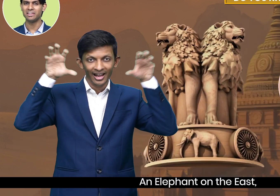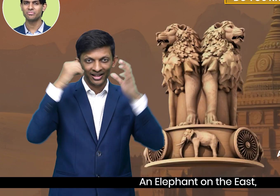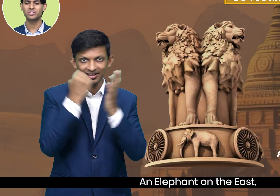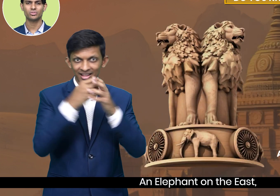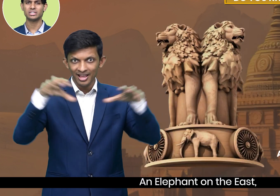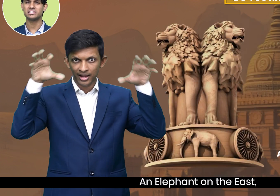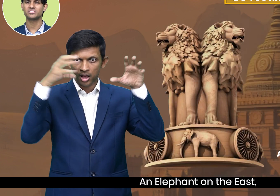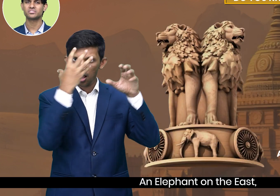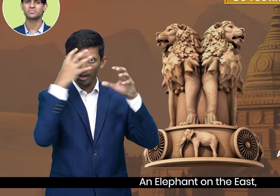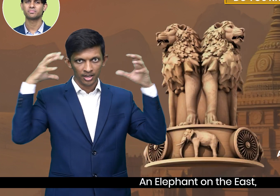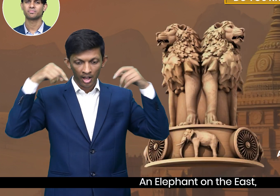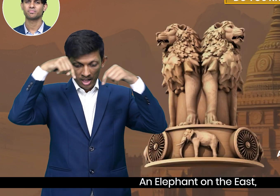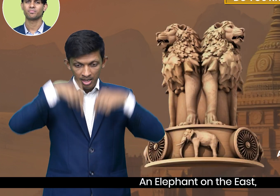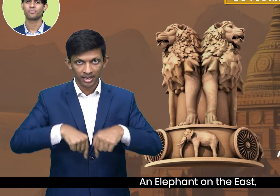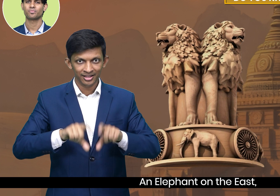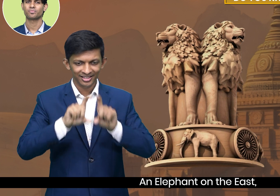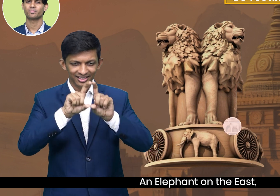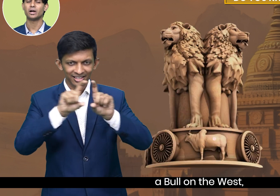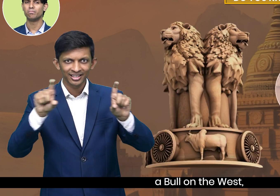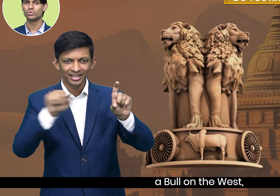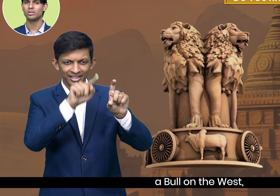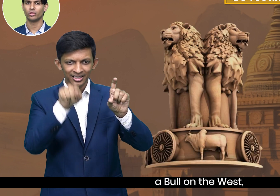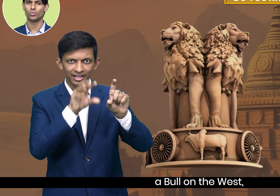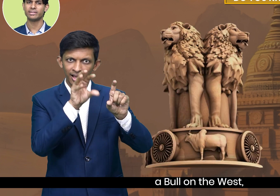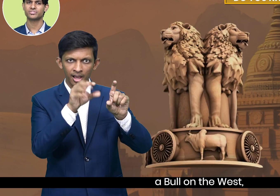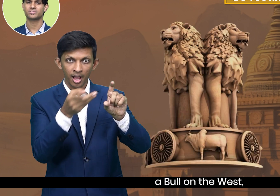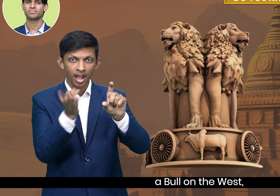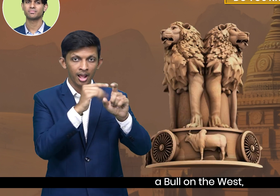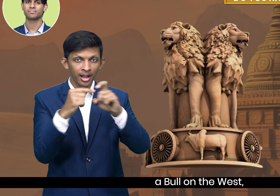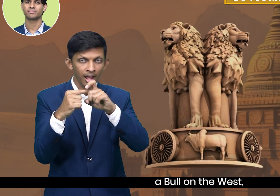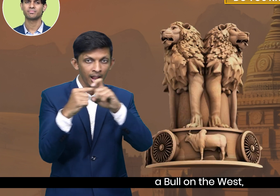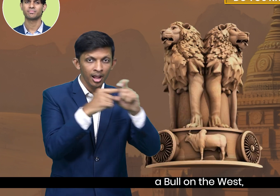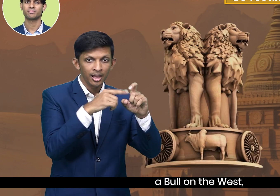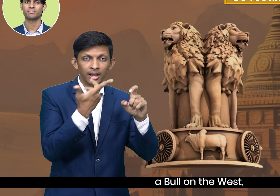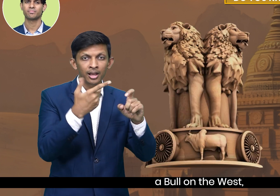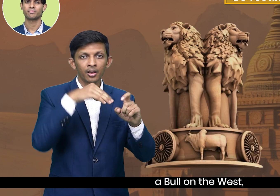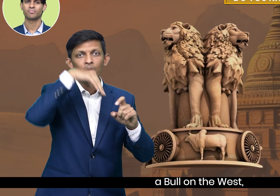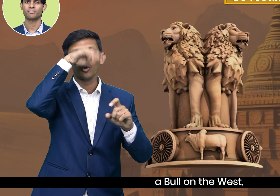an elephant on the east, a bull on the west,